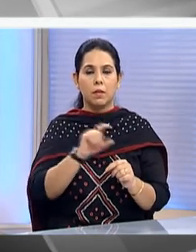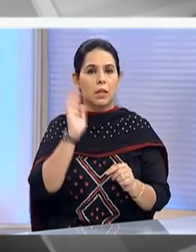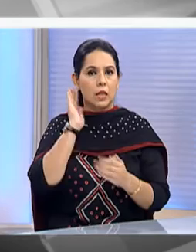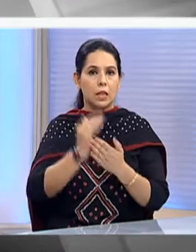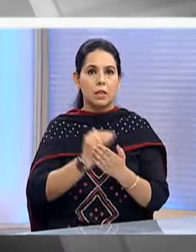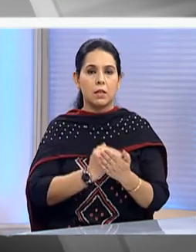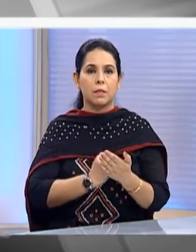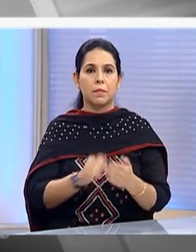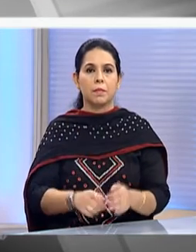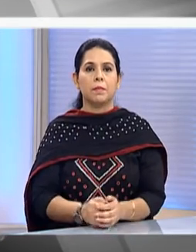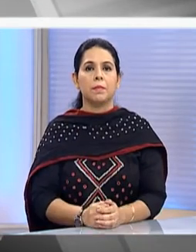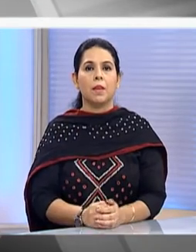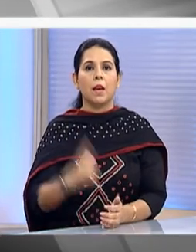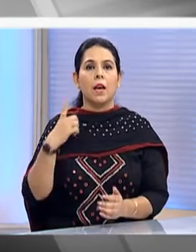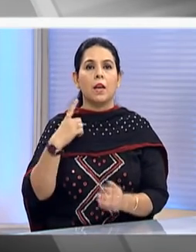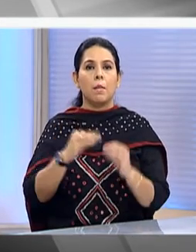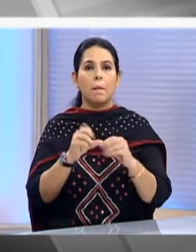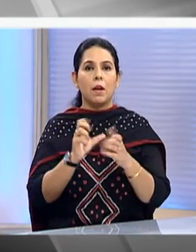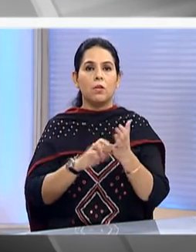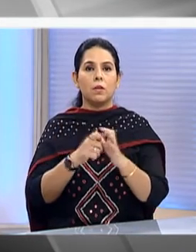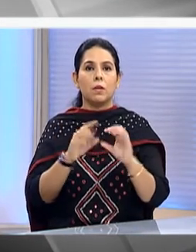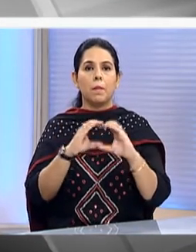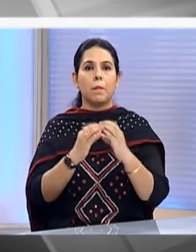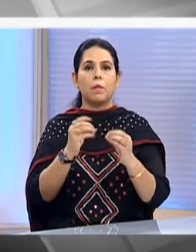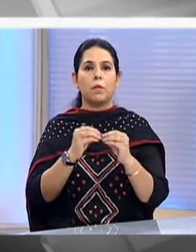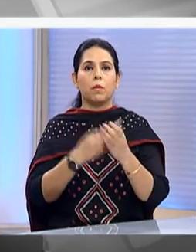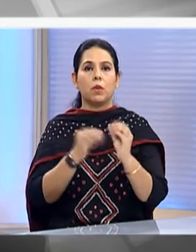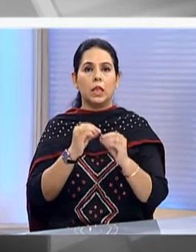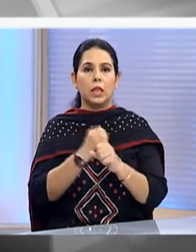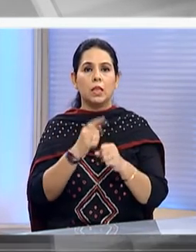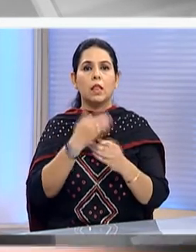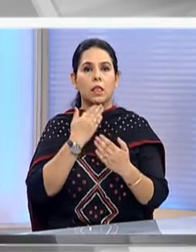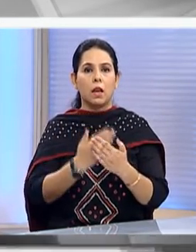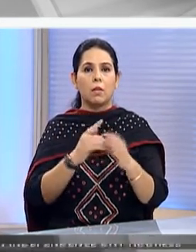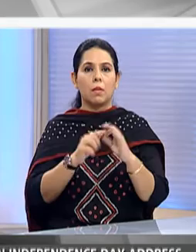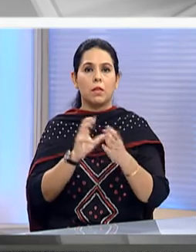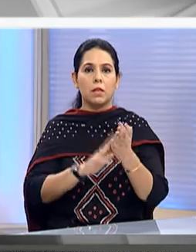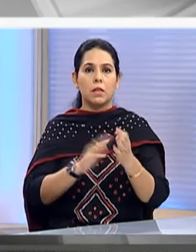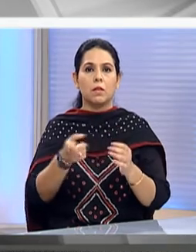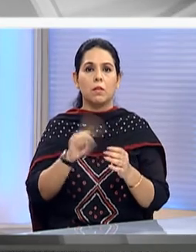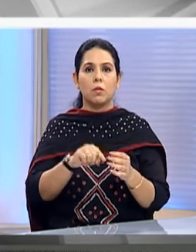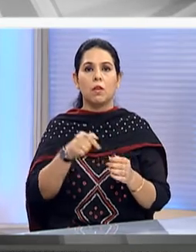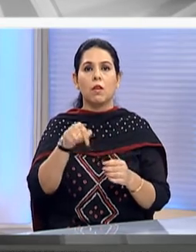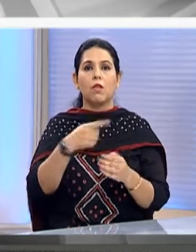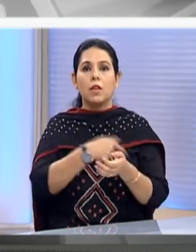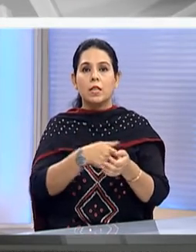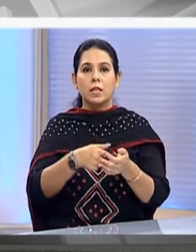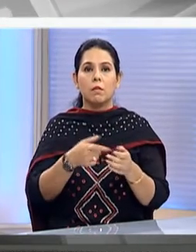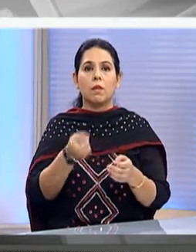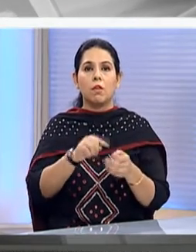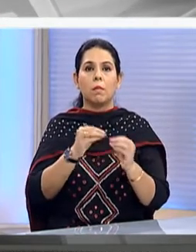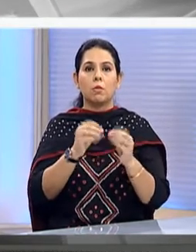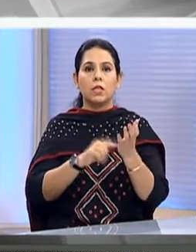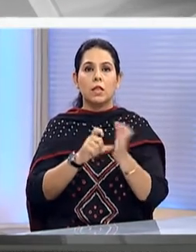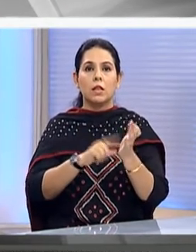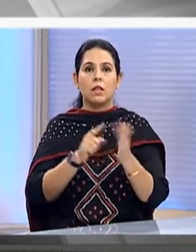in detail. Leader of the Baloch Republican Party, Brahmagud Bukti, has thanked Prime Minister Narendra Modi for his statement